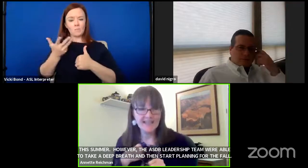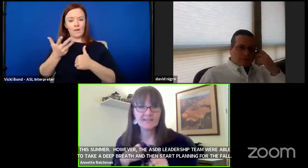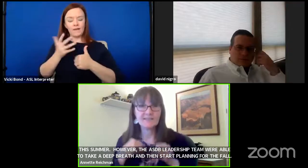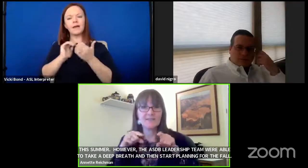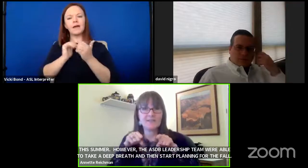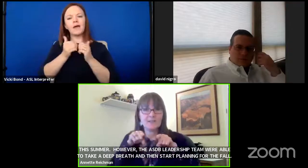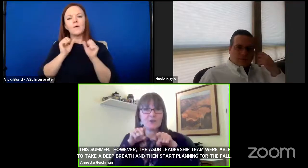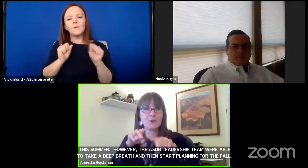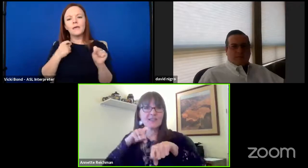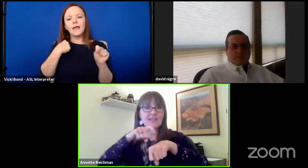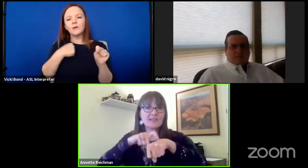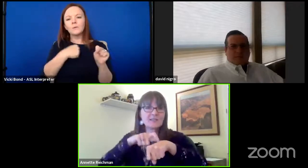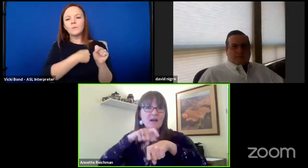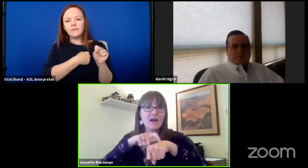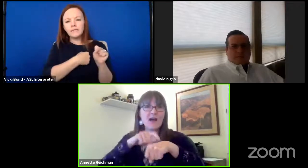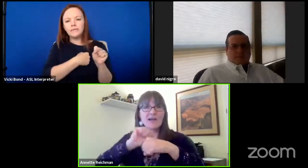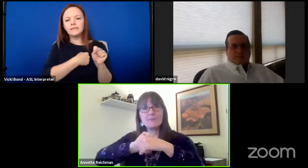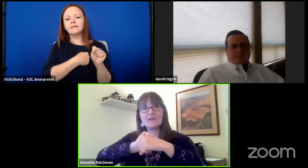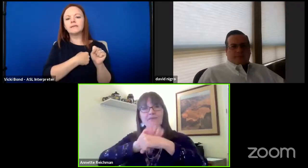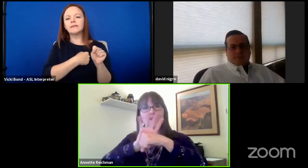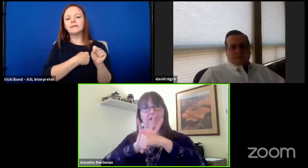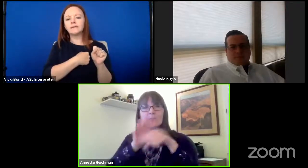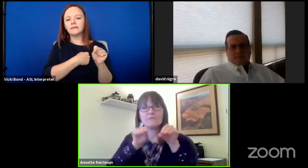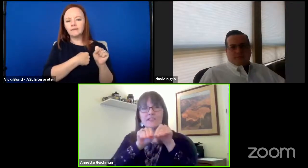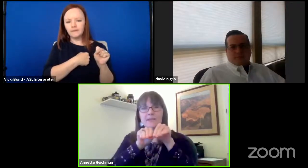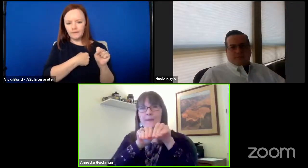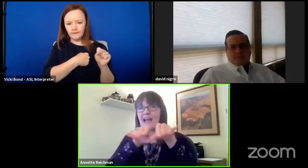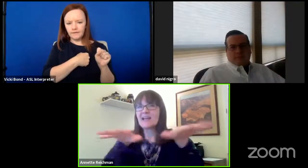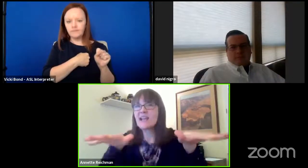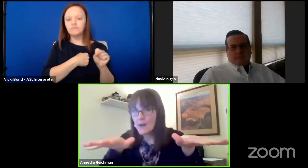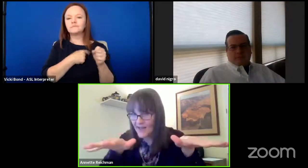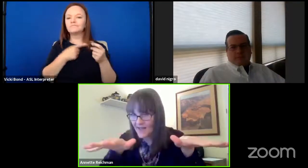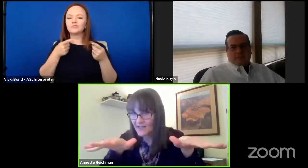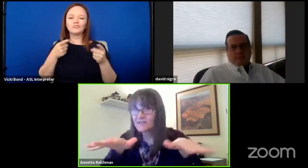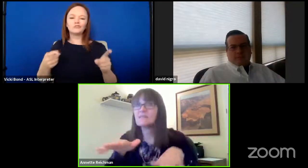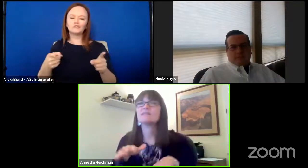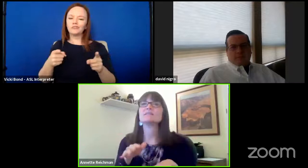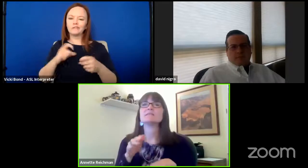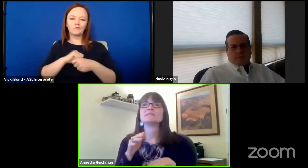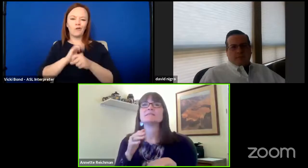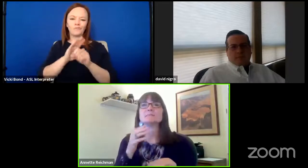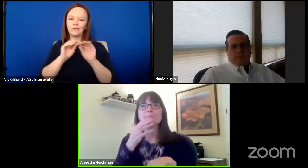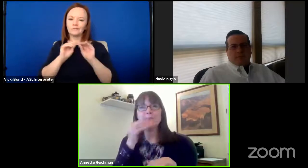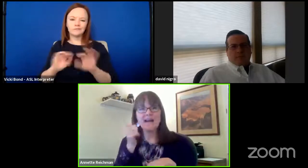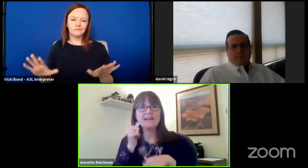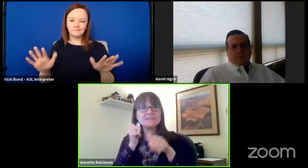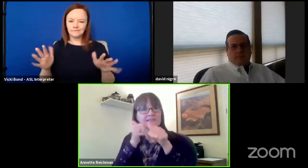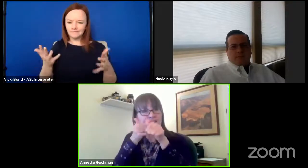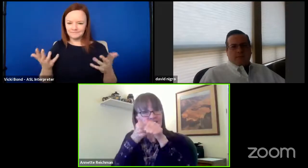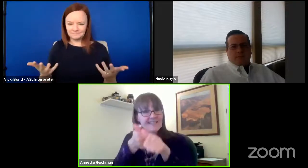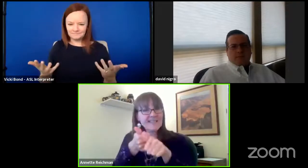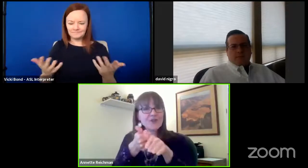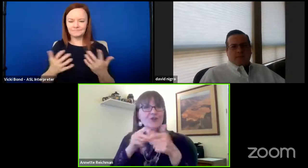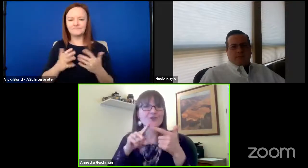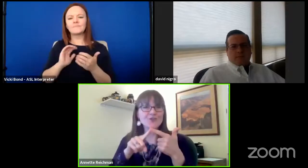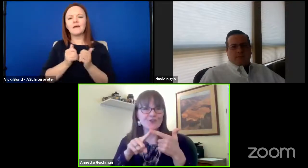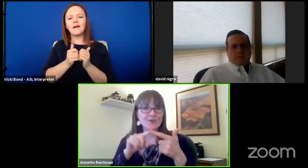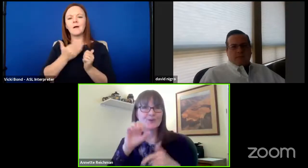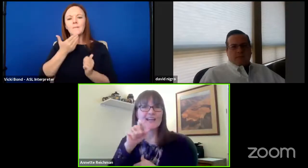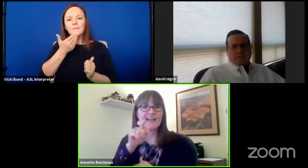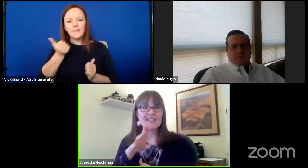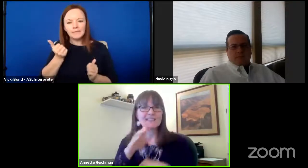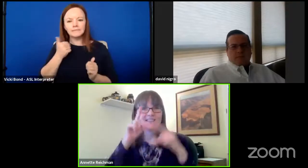can we, during this time of the COVID pandemic, best